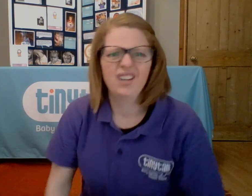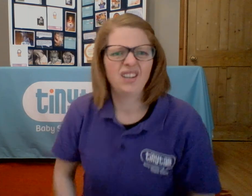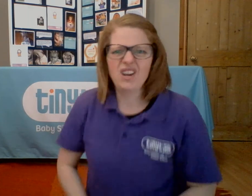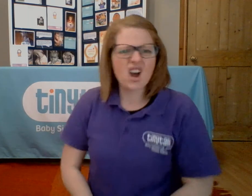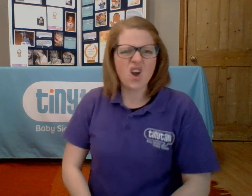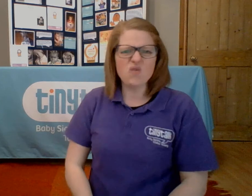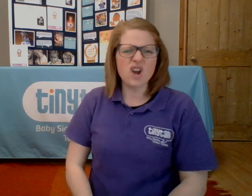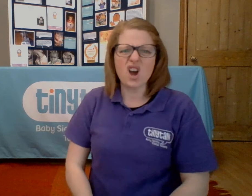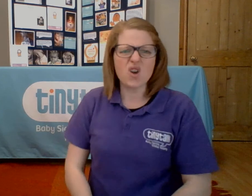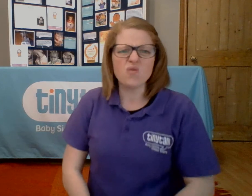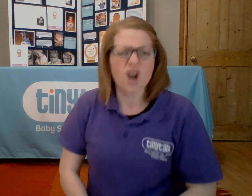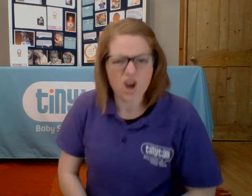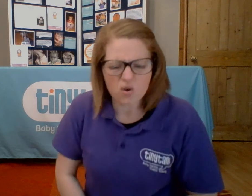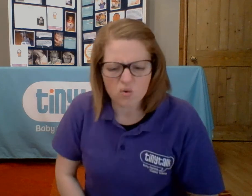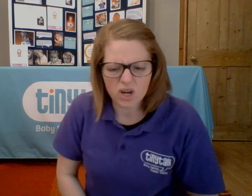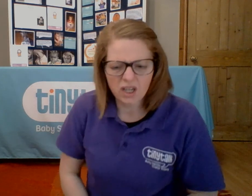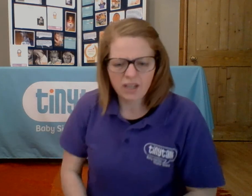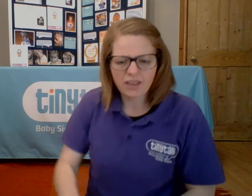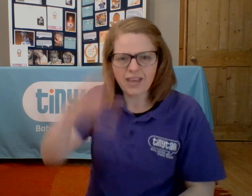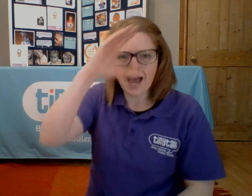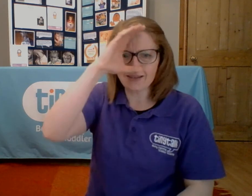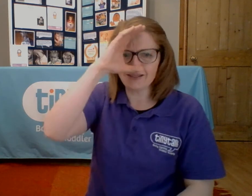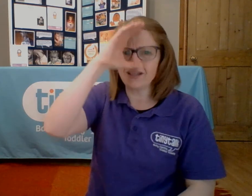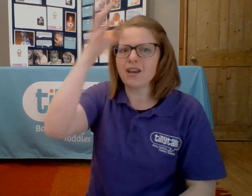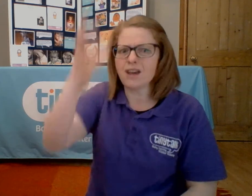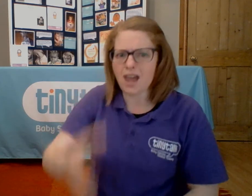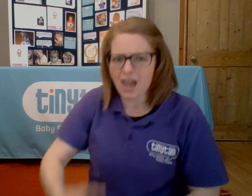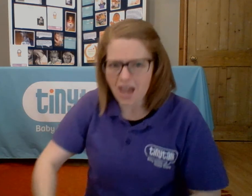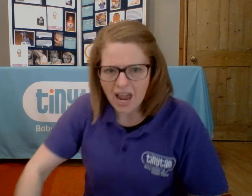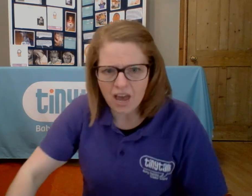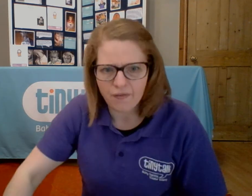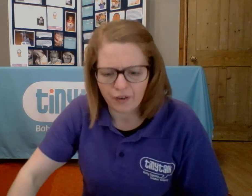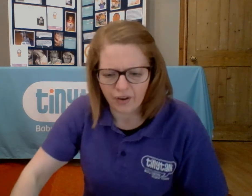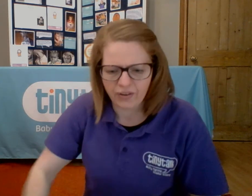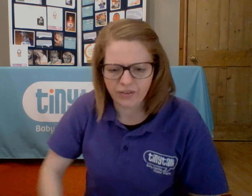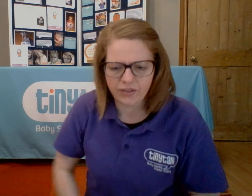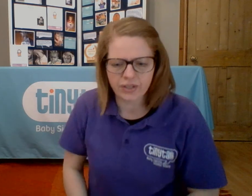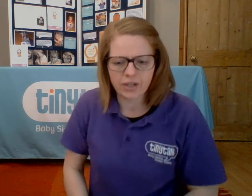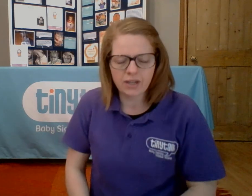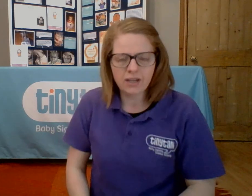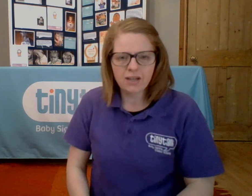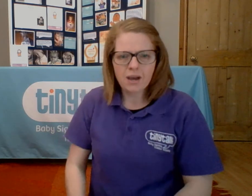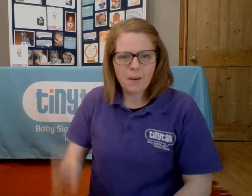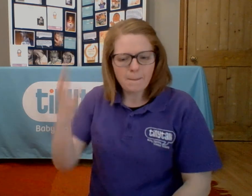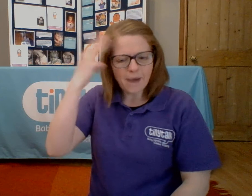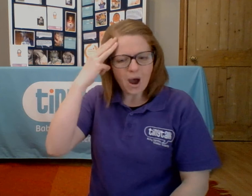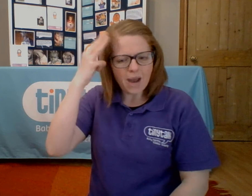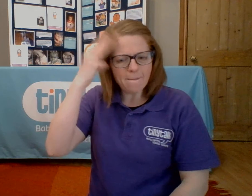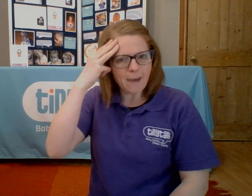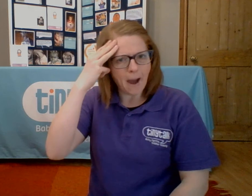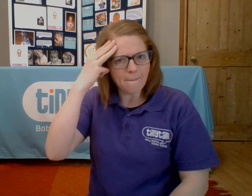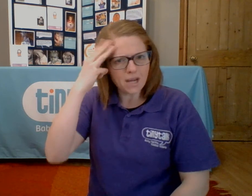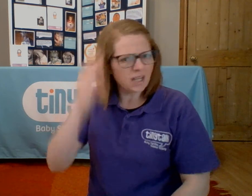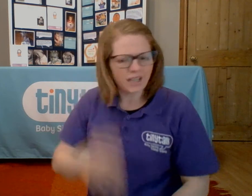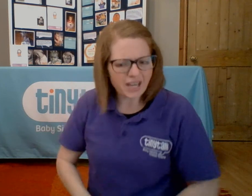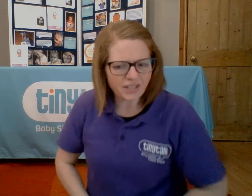No, no, no. That's an elephant. My mum isn't